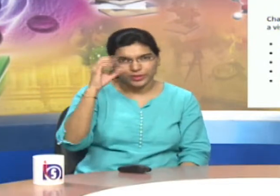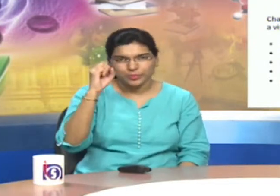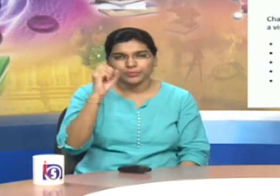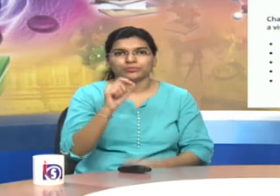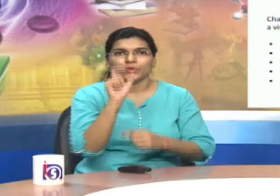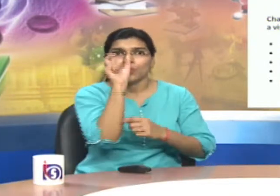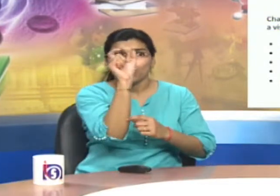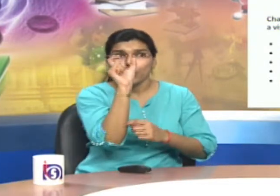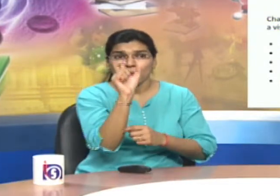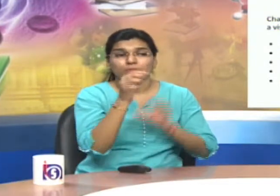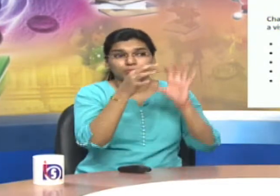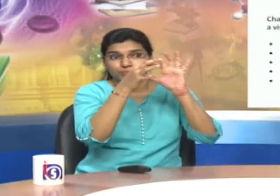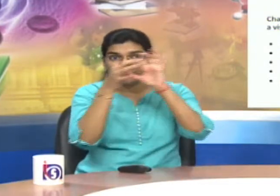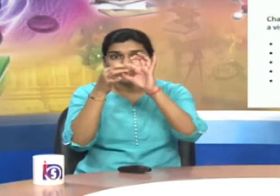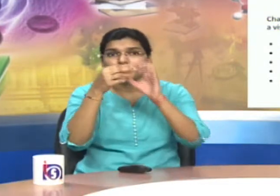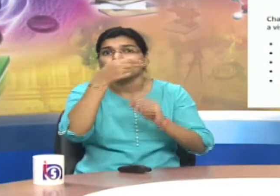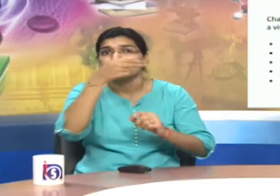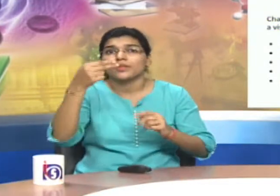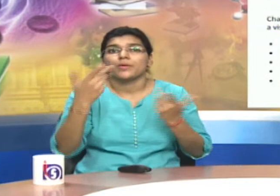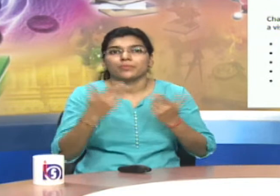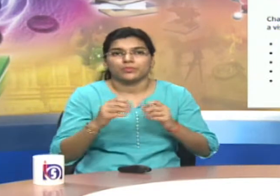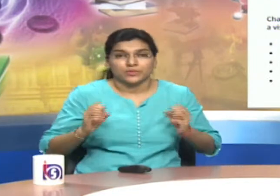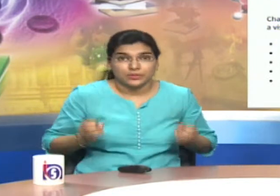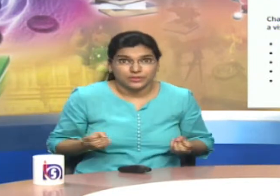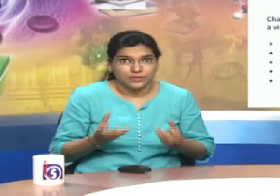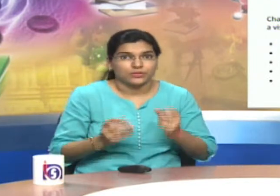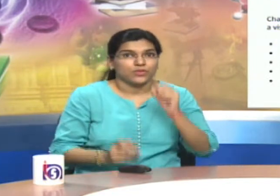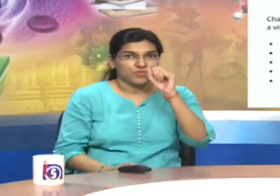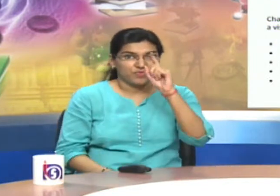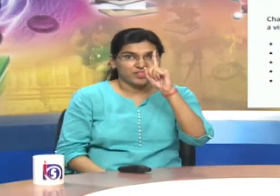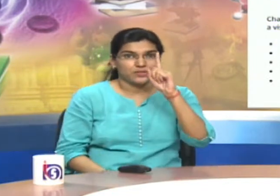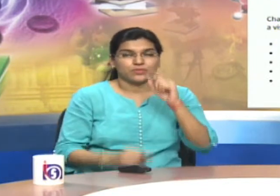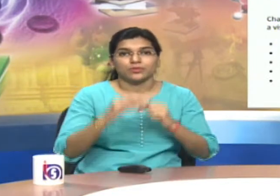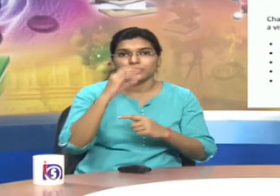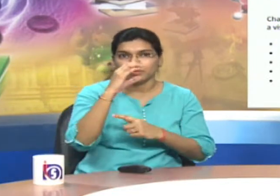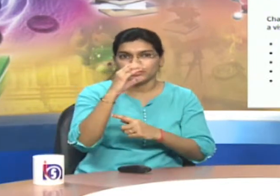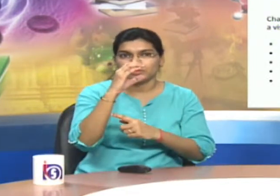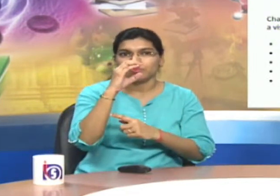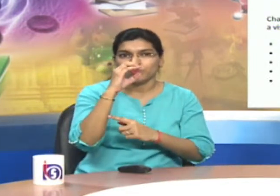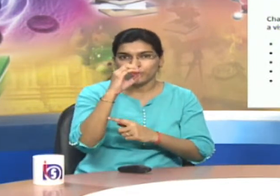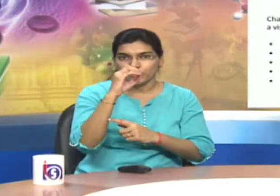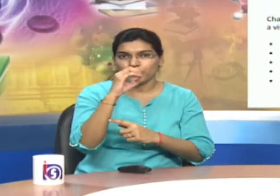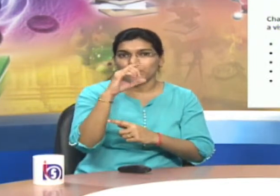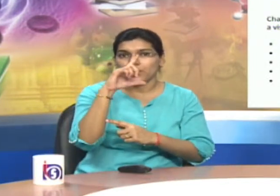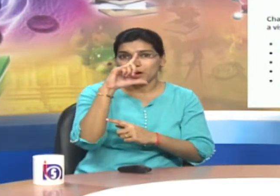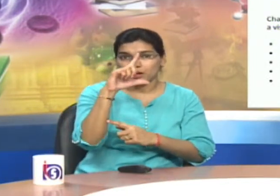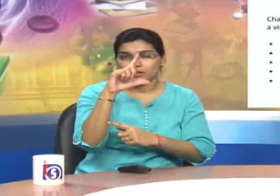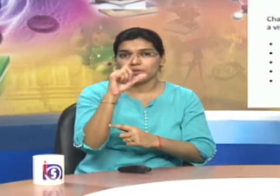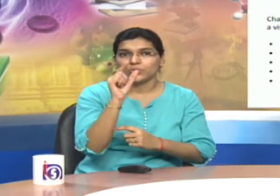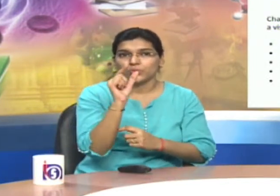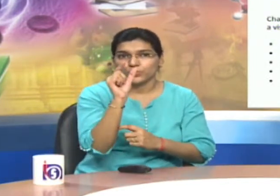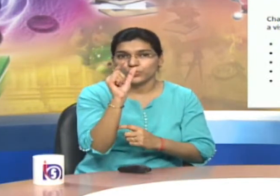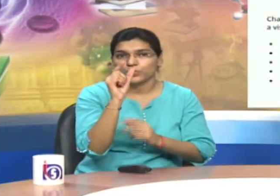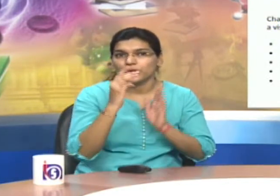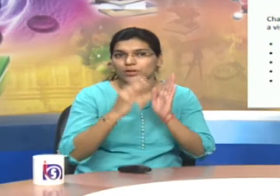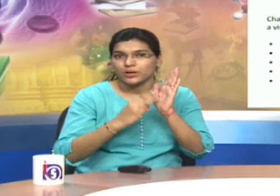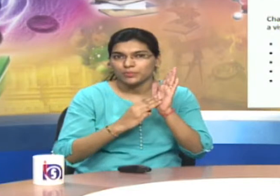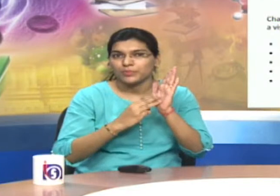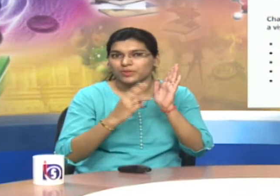So you all have seen there are different kind of charts. So the first name is column